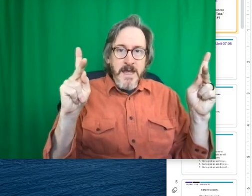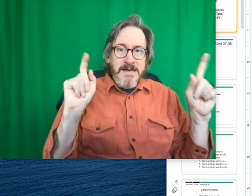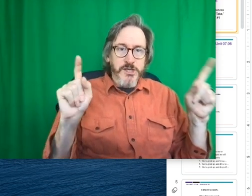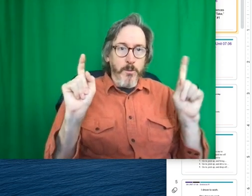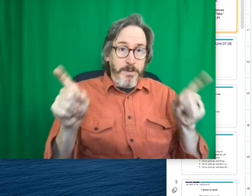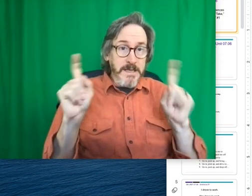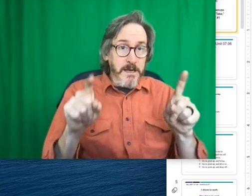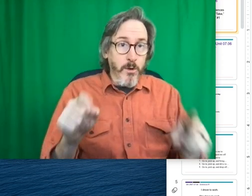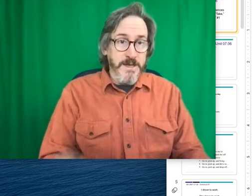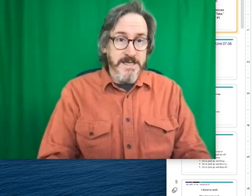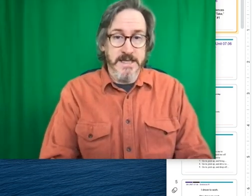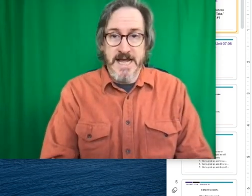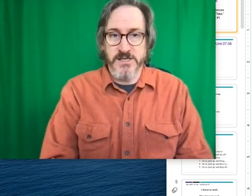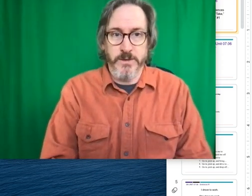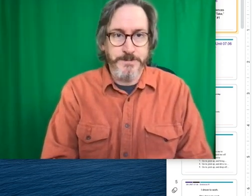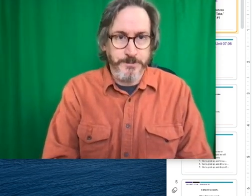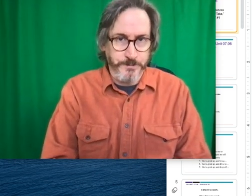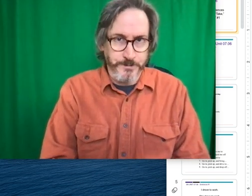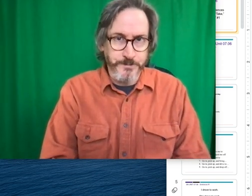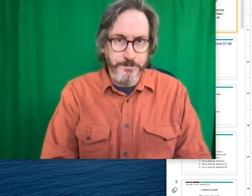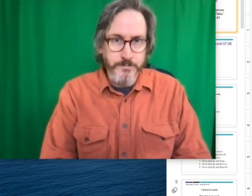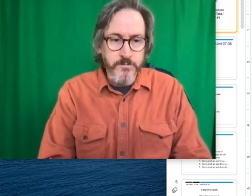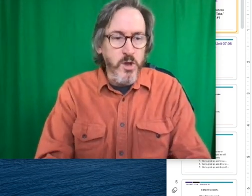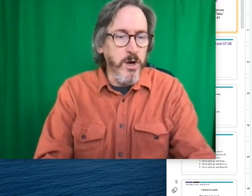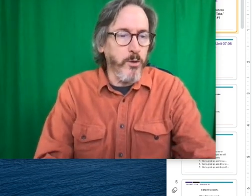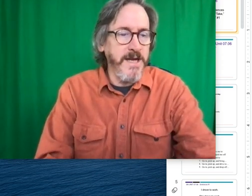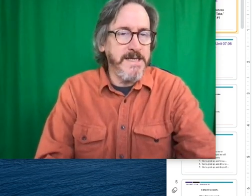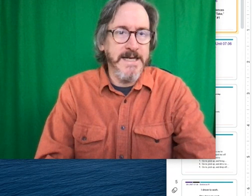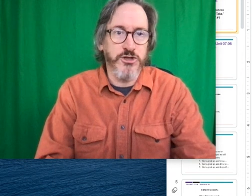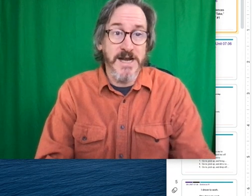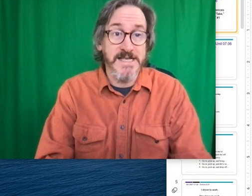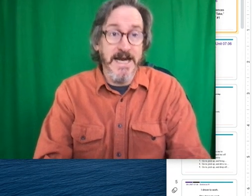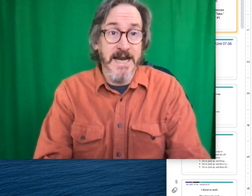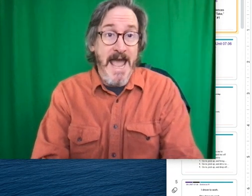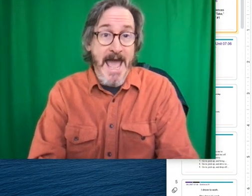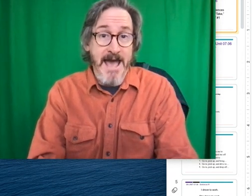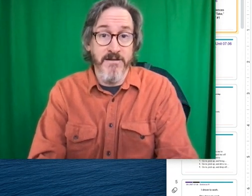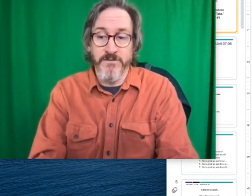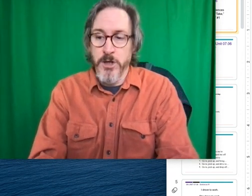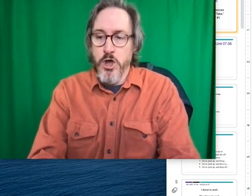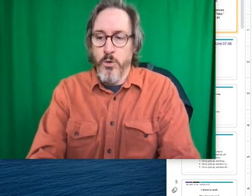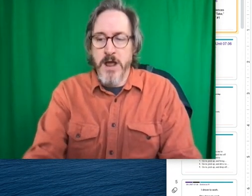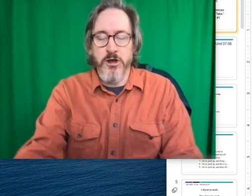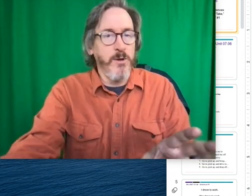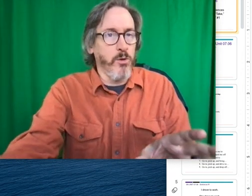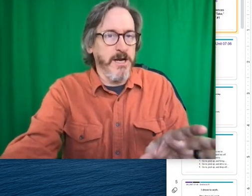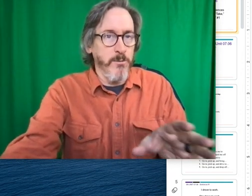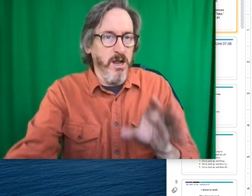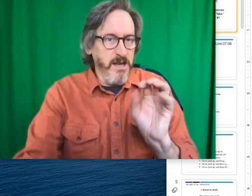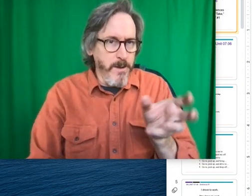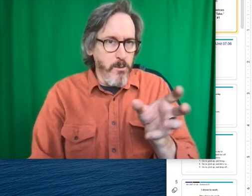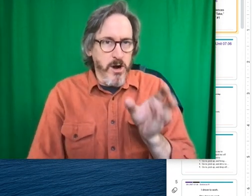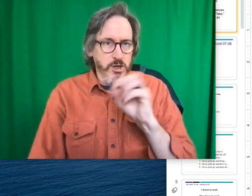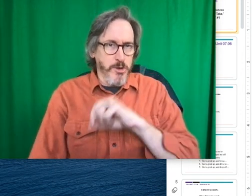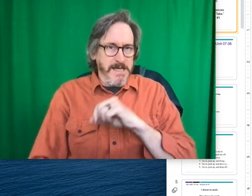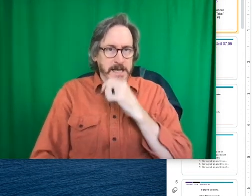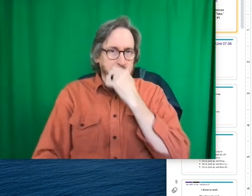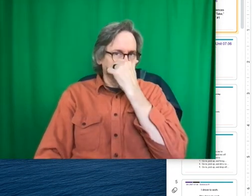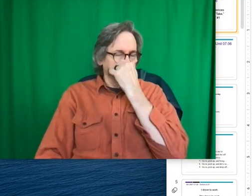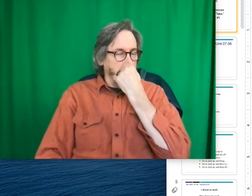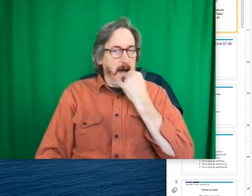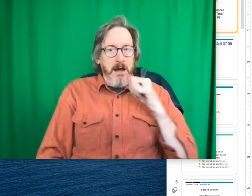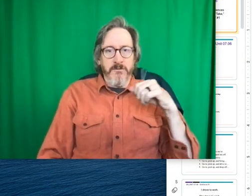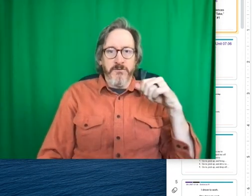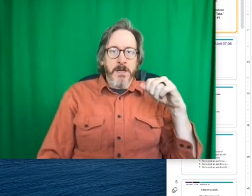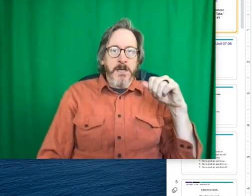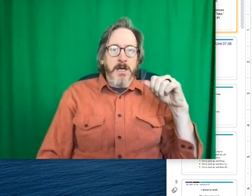Okay, so building on what we did the last one, where we did translating have, we're now going to be working a little bit more on